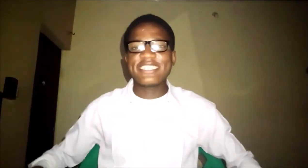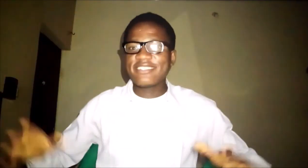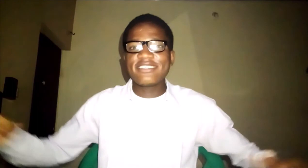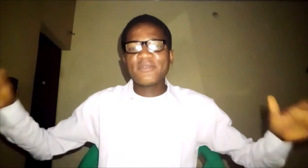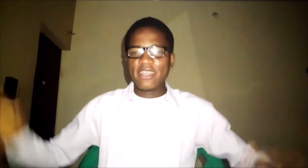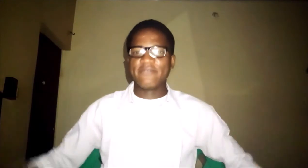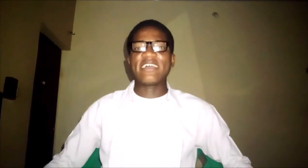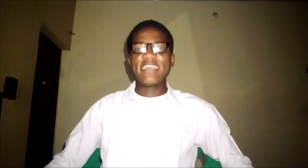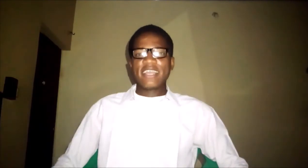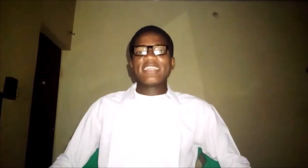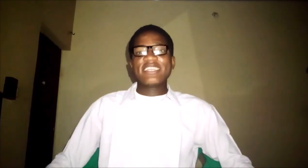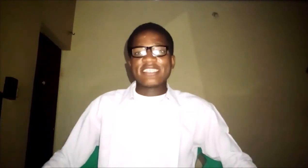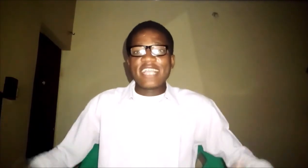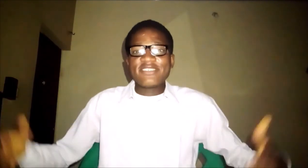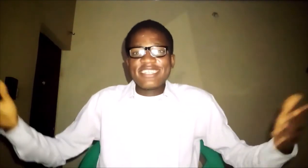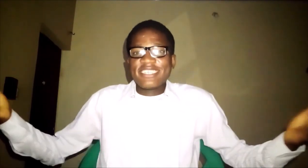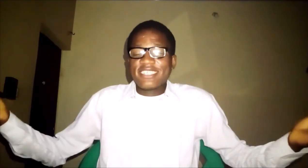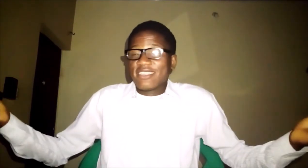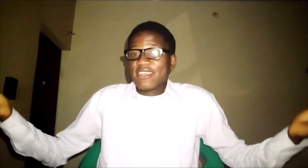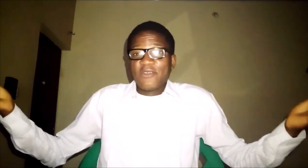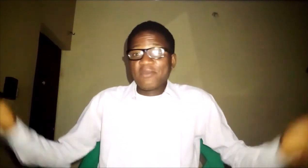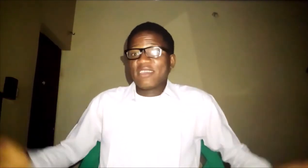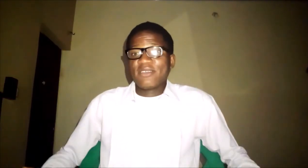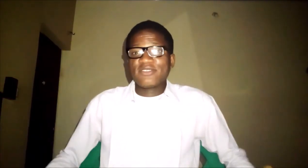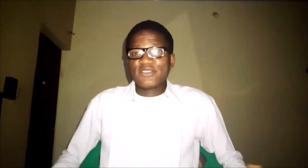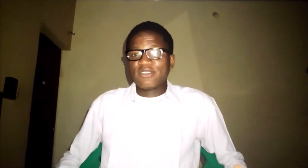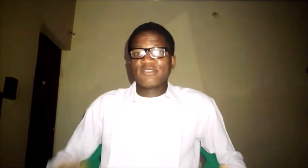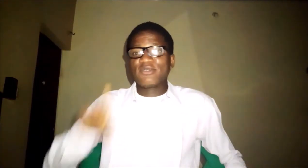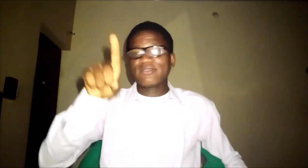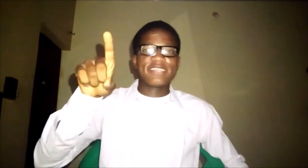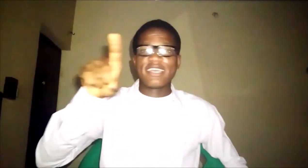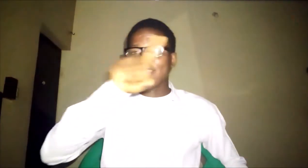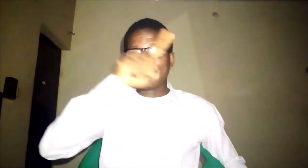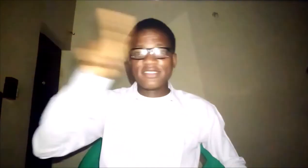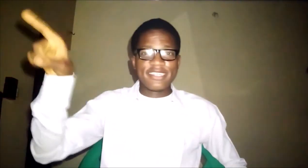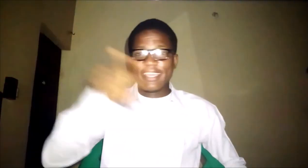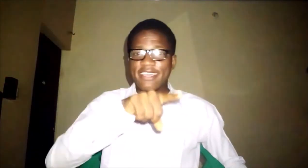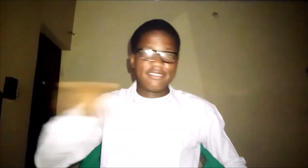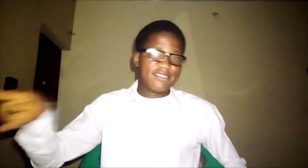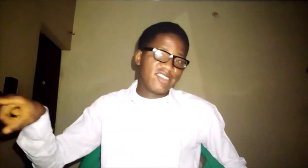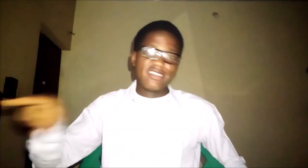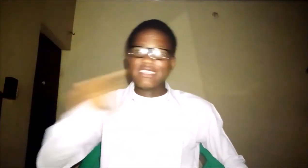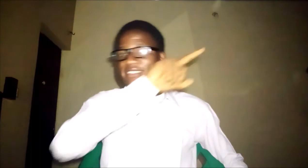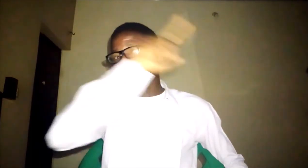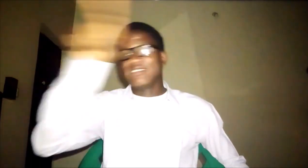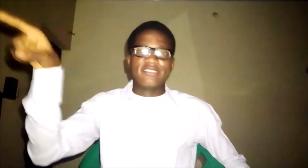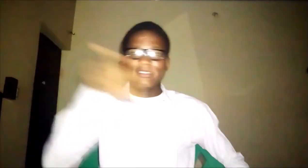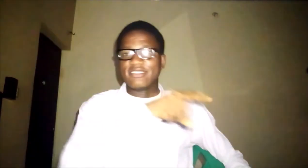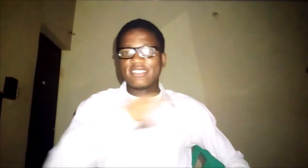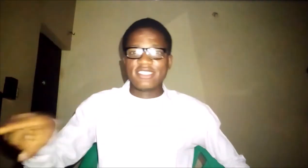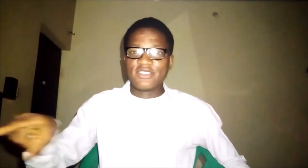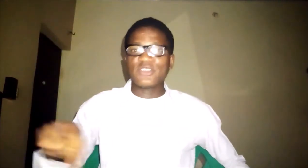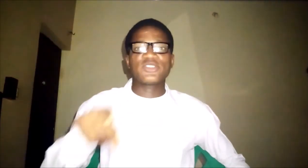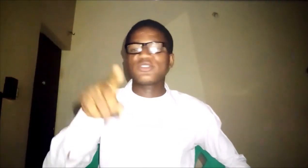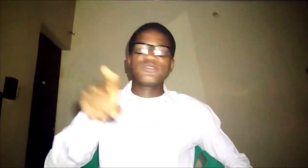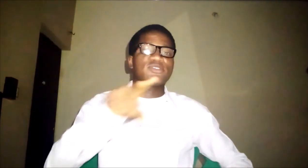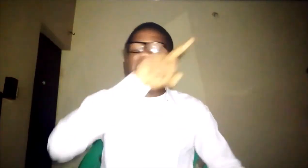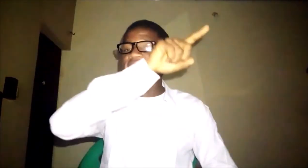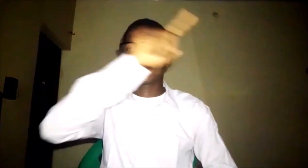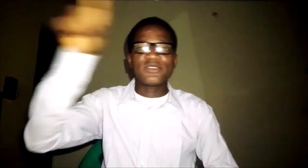Z, whatever, is actually the easiest letter for me because you just hold his hand and you draw it in the air. Z. So just use your hand and draw Z